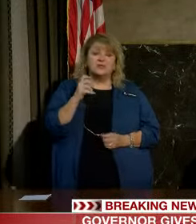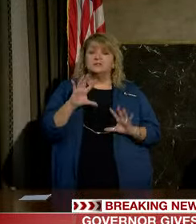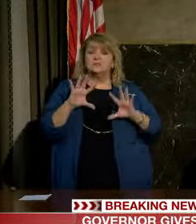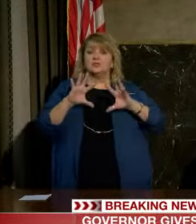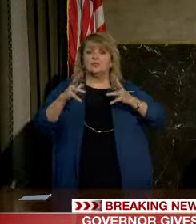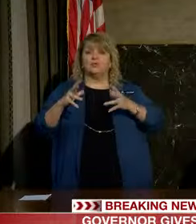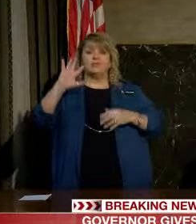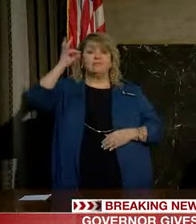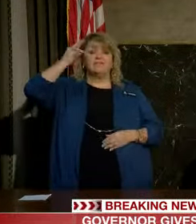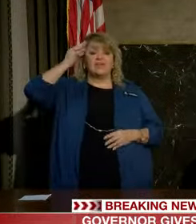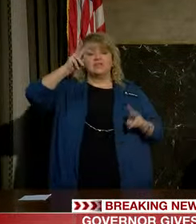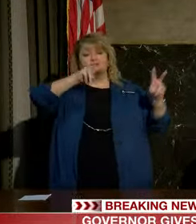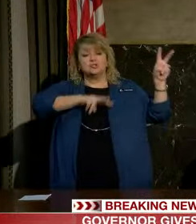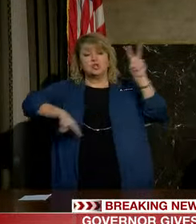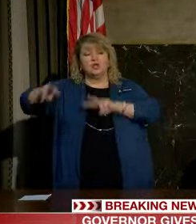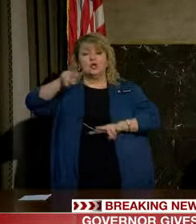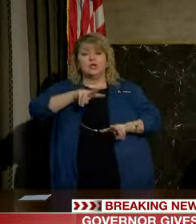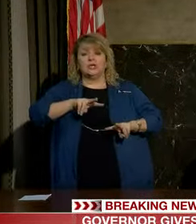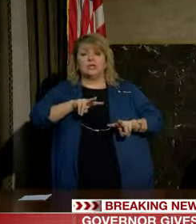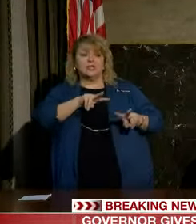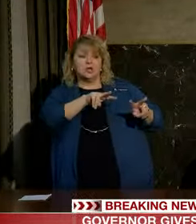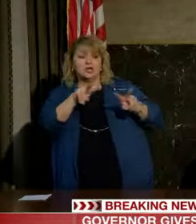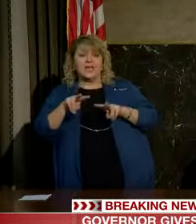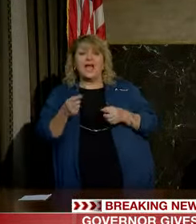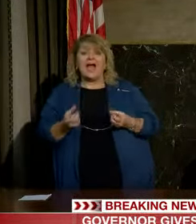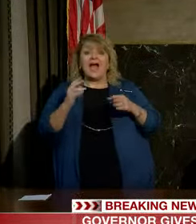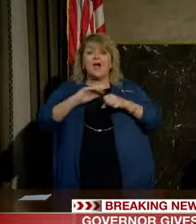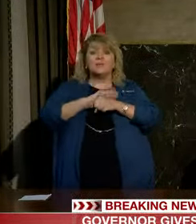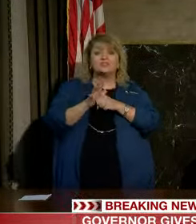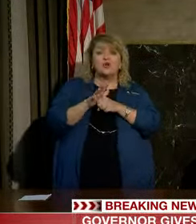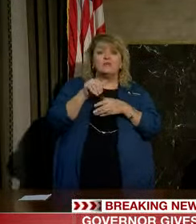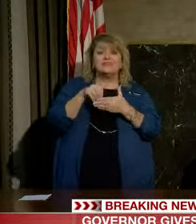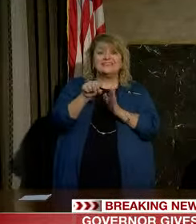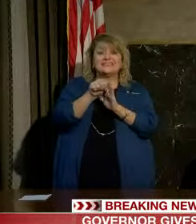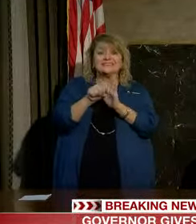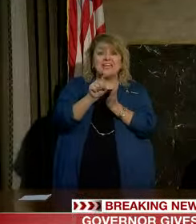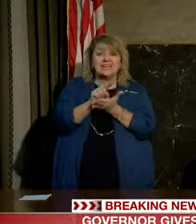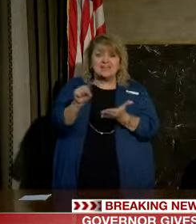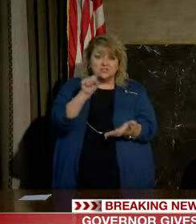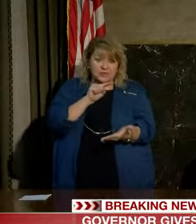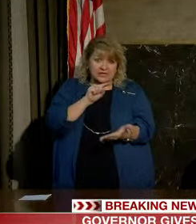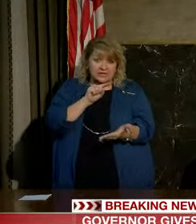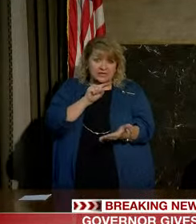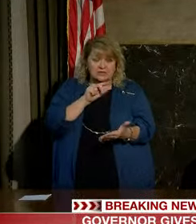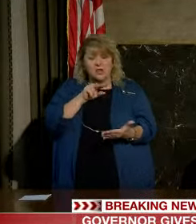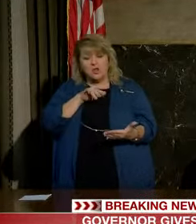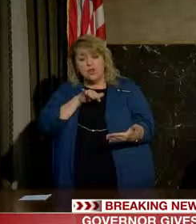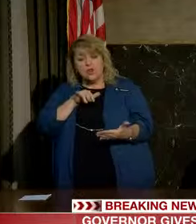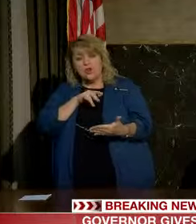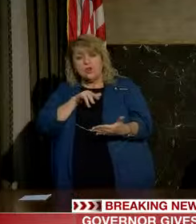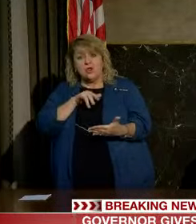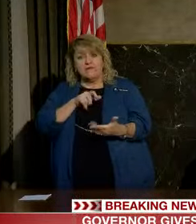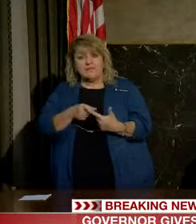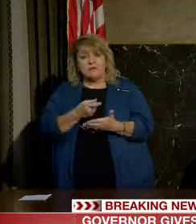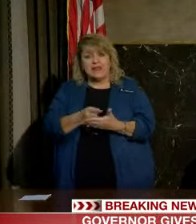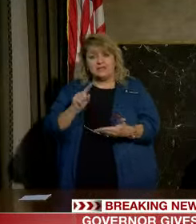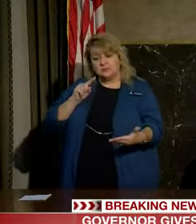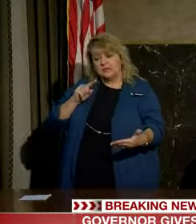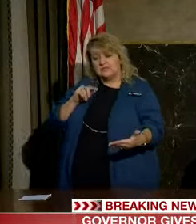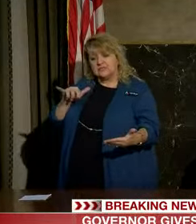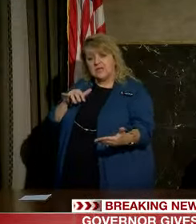that the feds are using is they're looking essentially at how much COVID was in your state last week and then calculating an allocation number. And if our